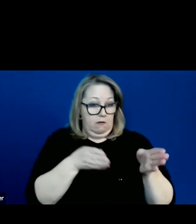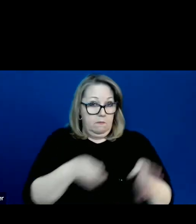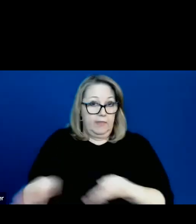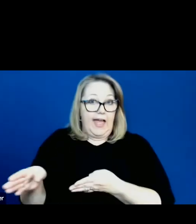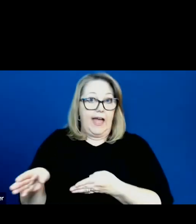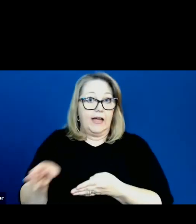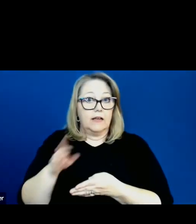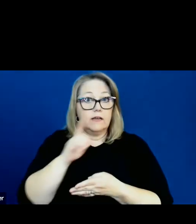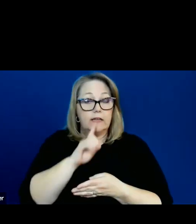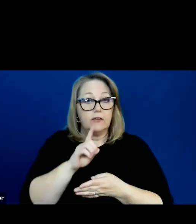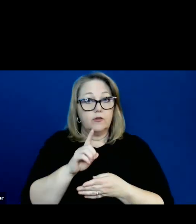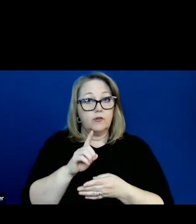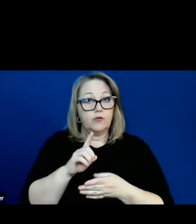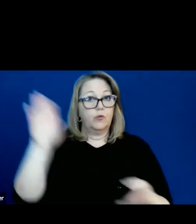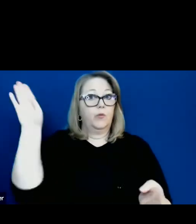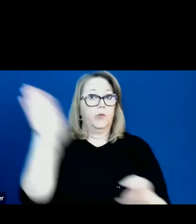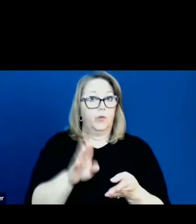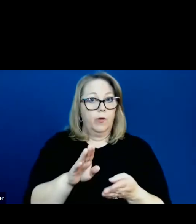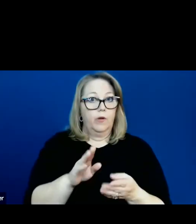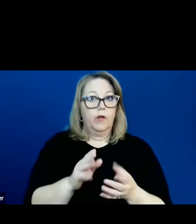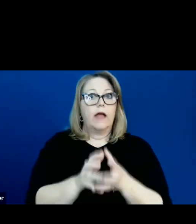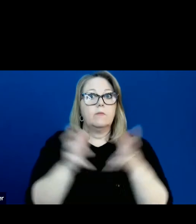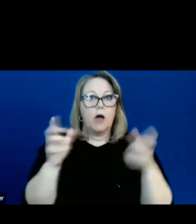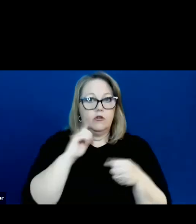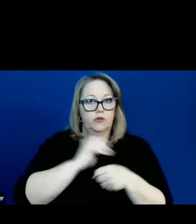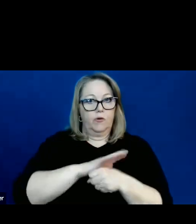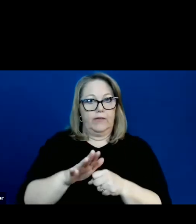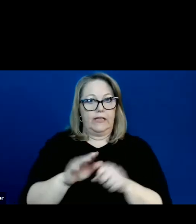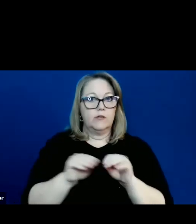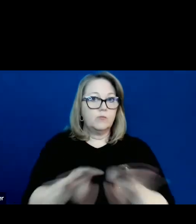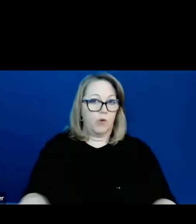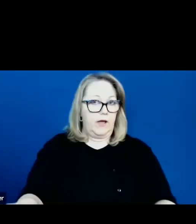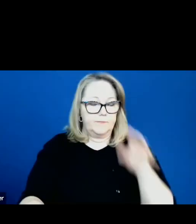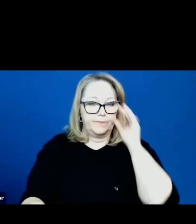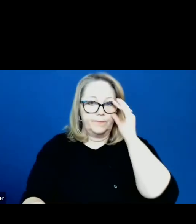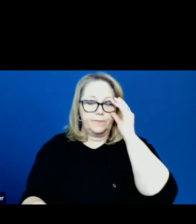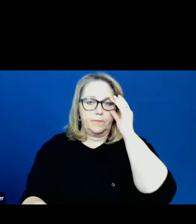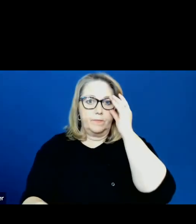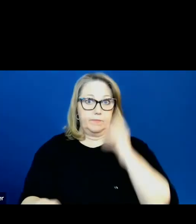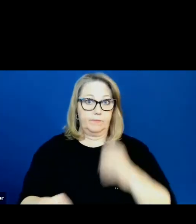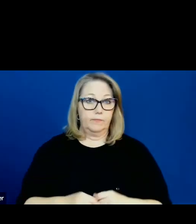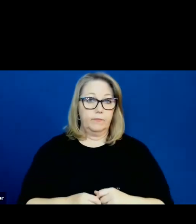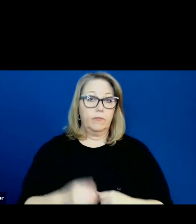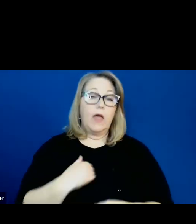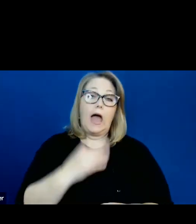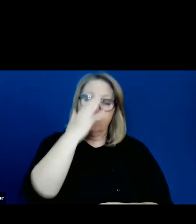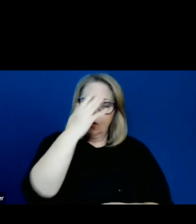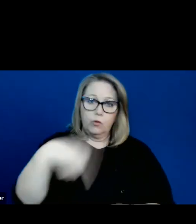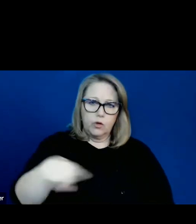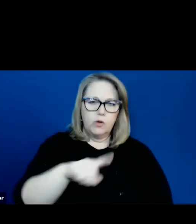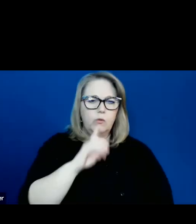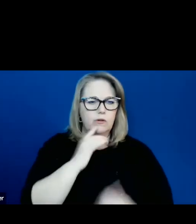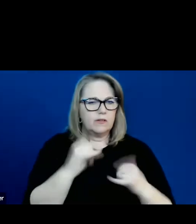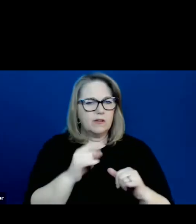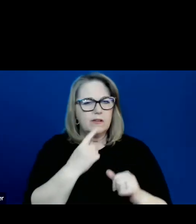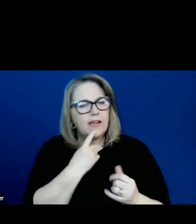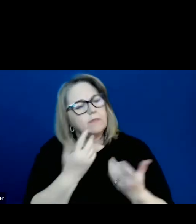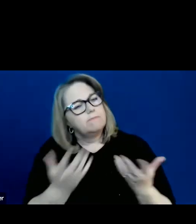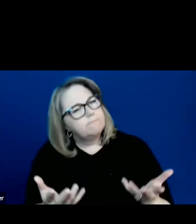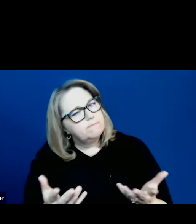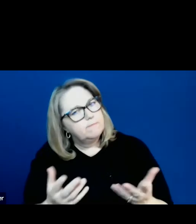much disease spread and loss of life as possible. I know Nevadans will continue to have questions related to vaccine